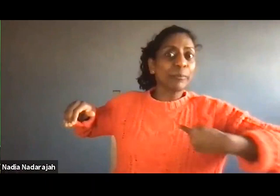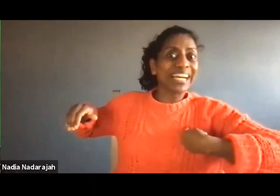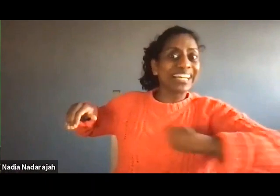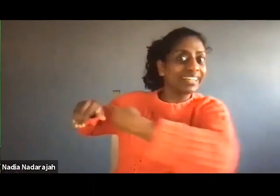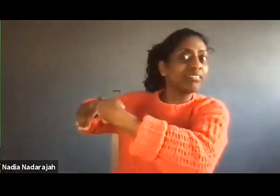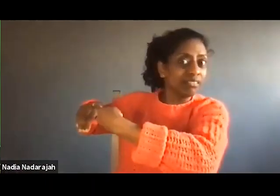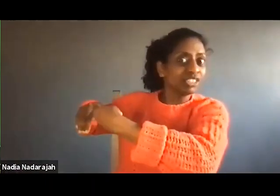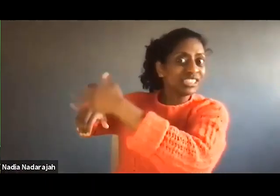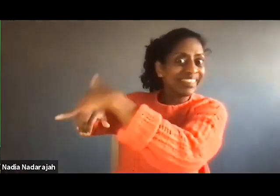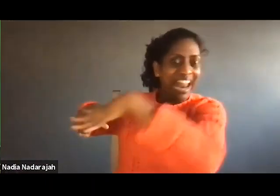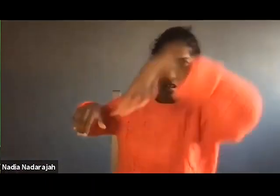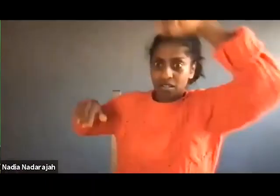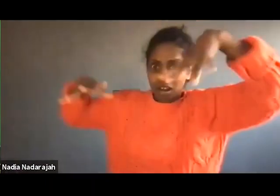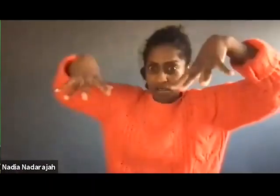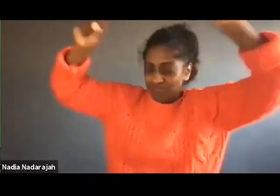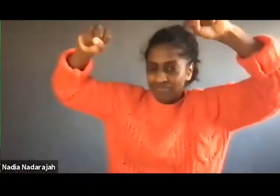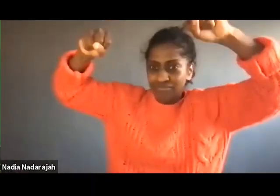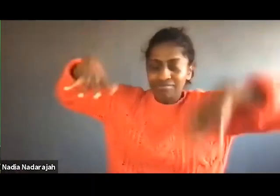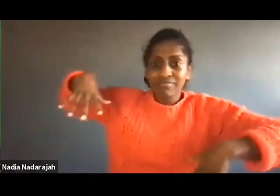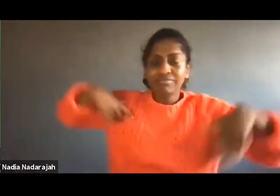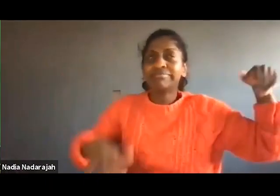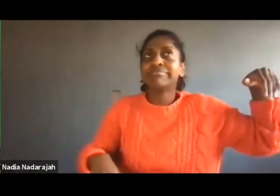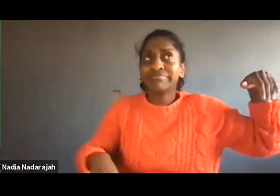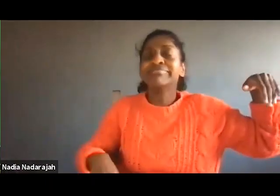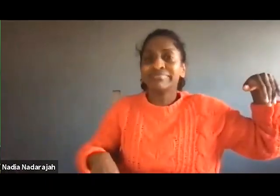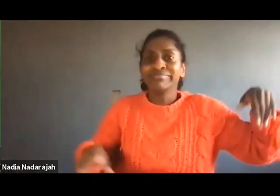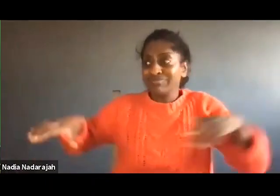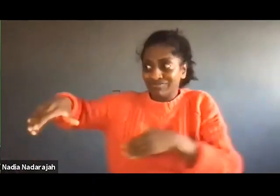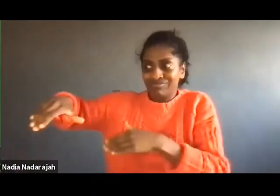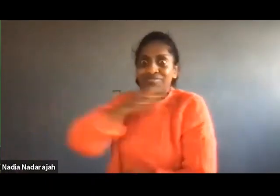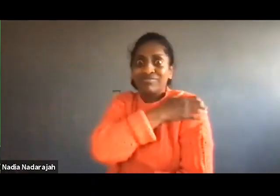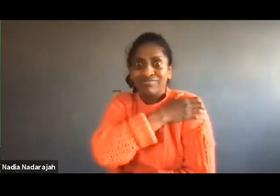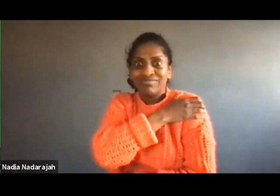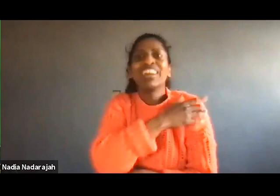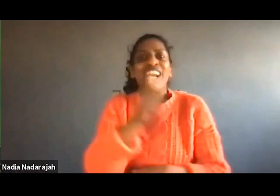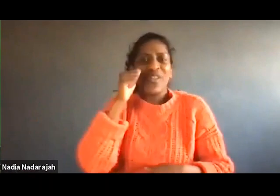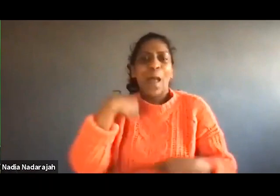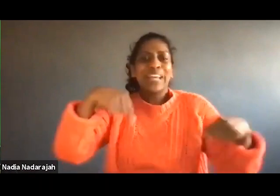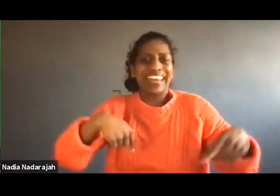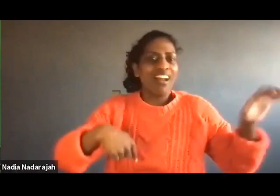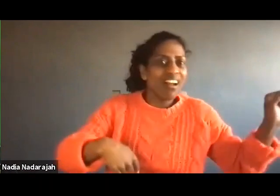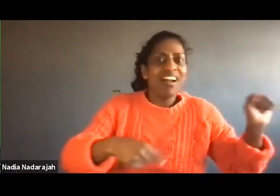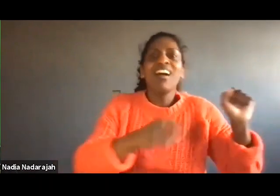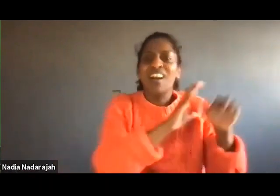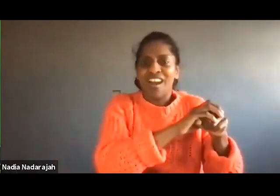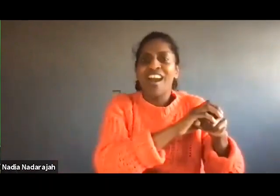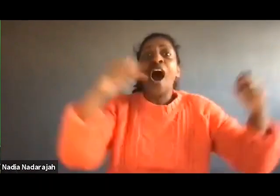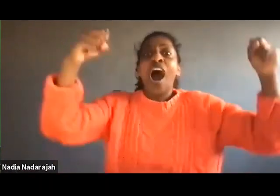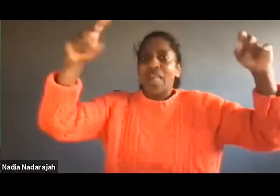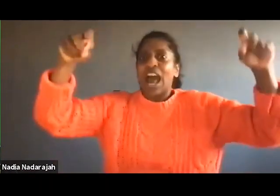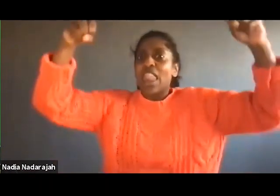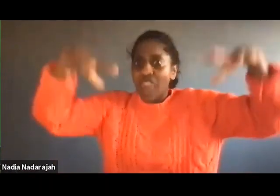you may expect in school or college or in an office. So this is something else that needs to be shared and considered when you're